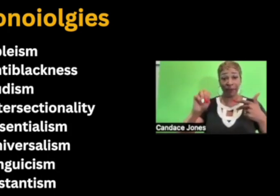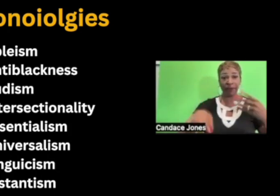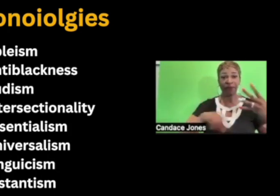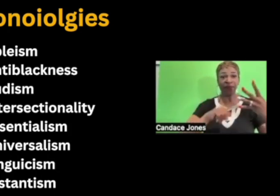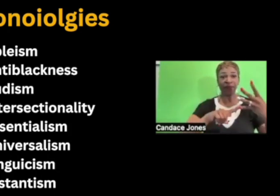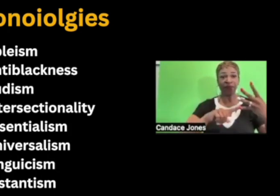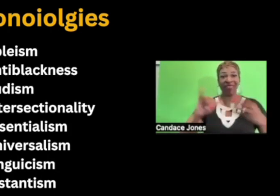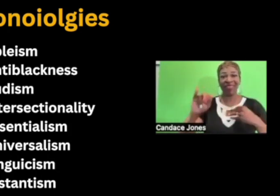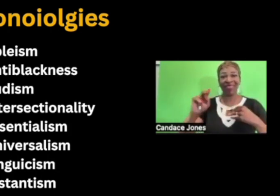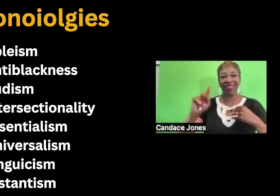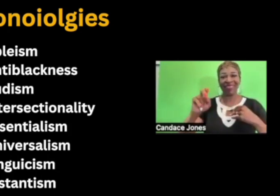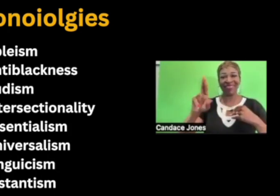anti-Blackness, autism,